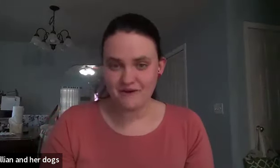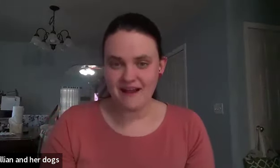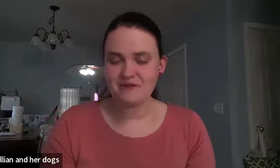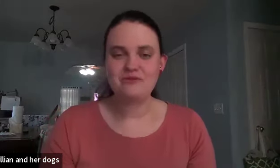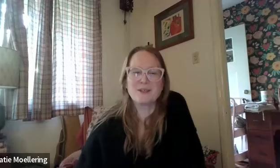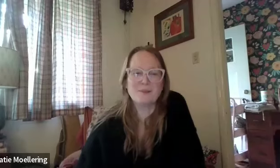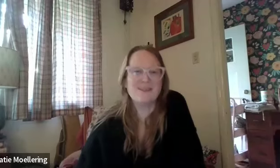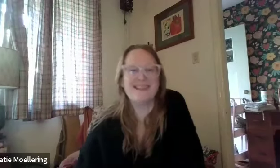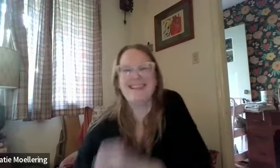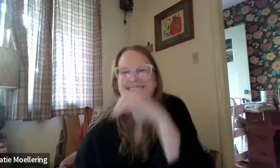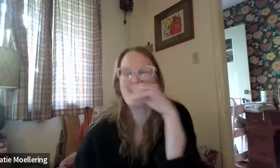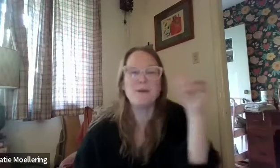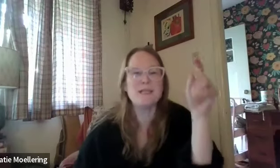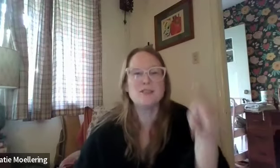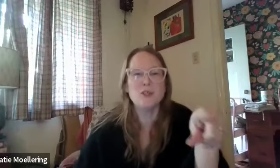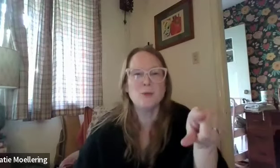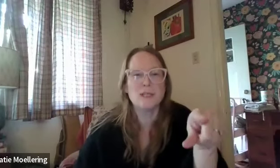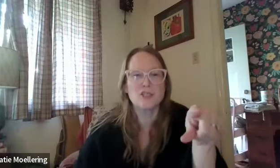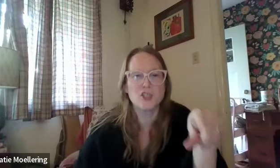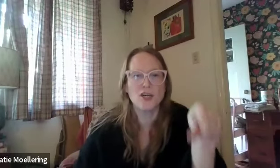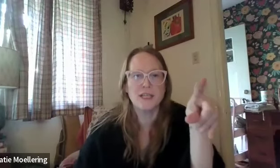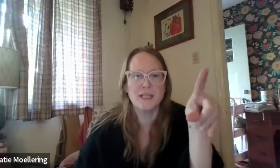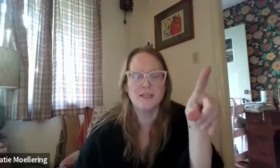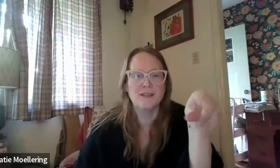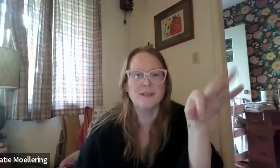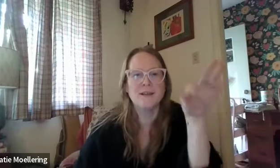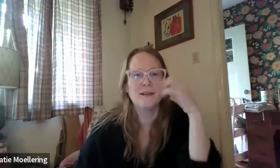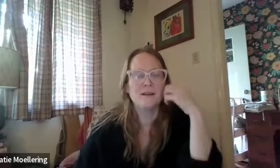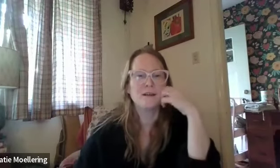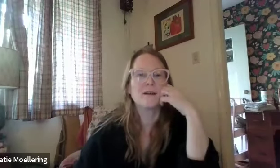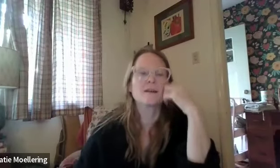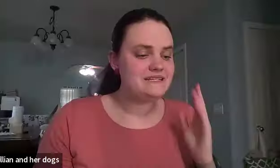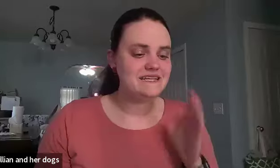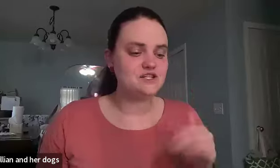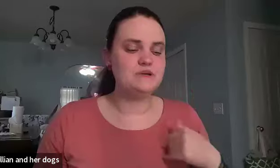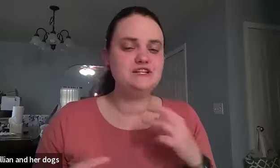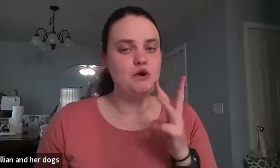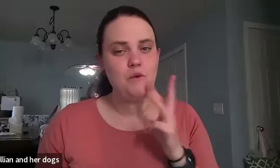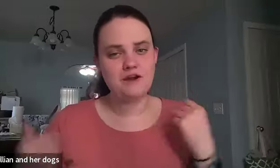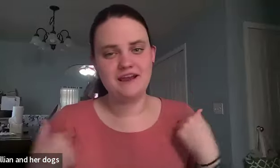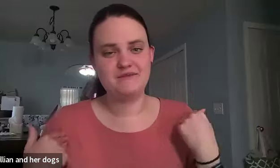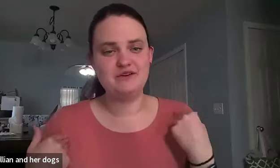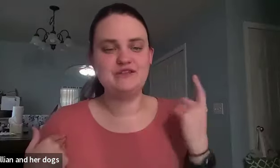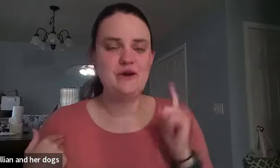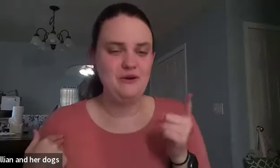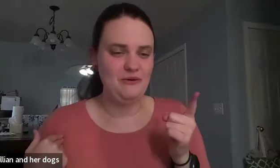Okay, No, that's I a don't. good one. That is And a we really didn't good do one. like shark and Oh no, we didn't do. We didn't do our water animals.